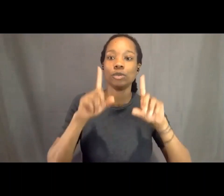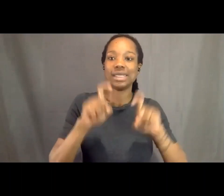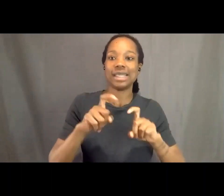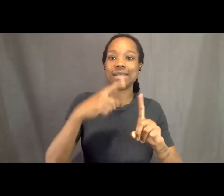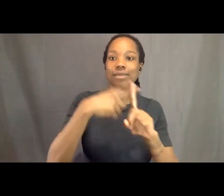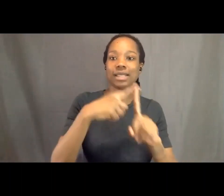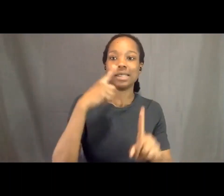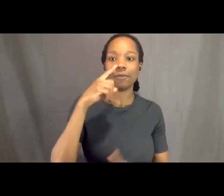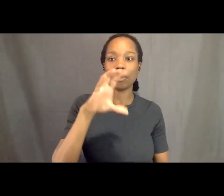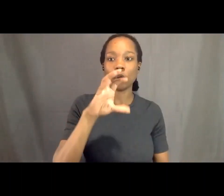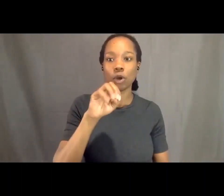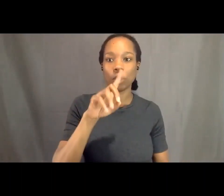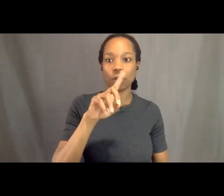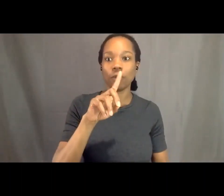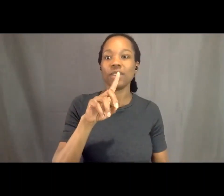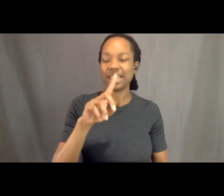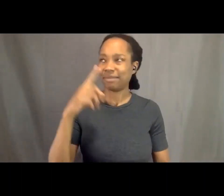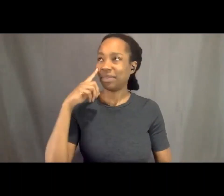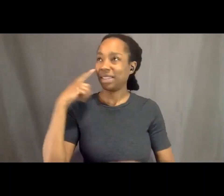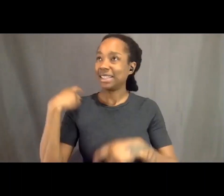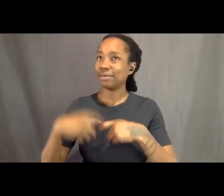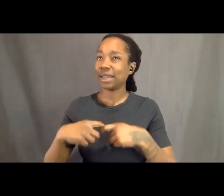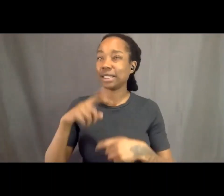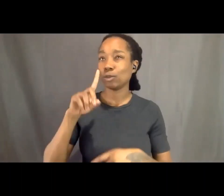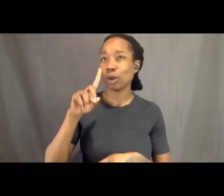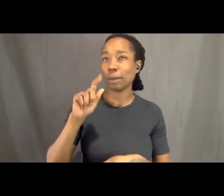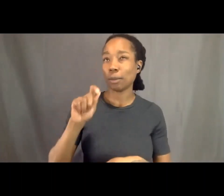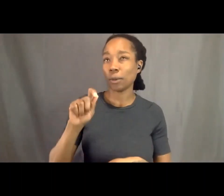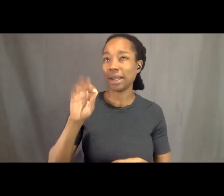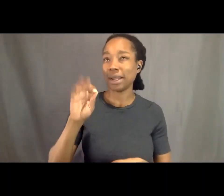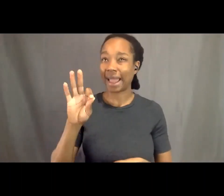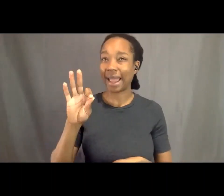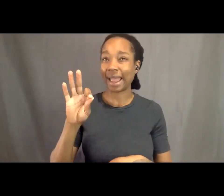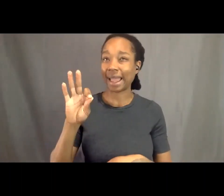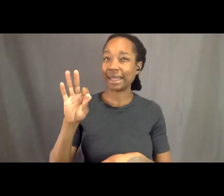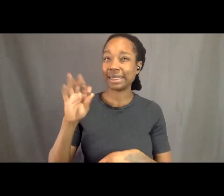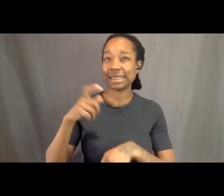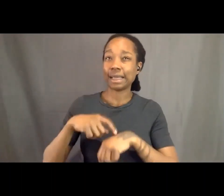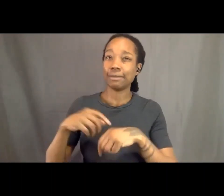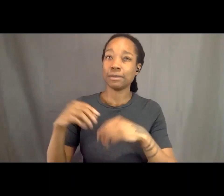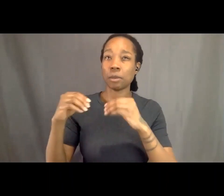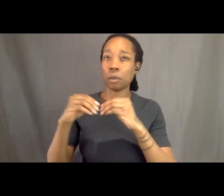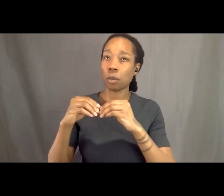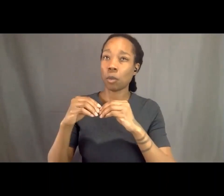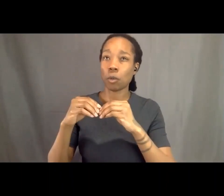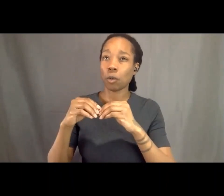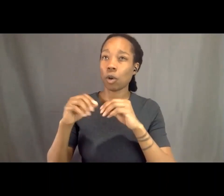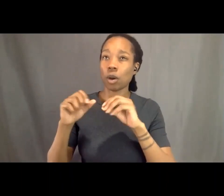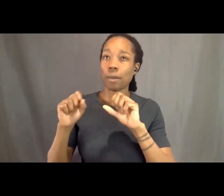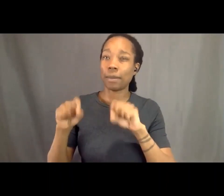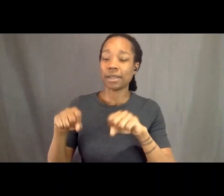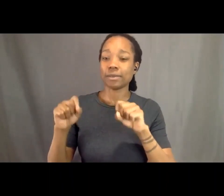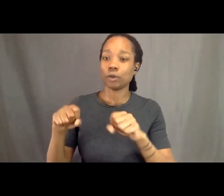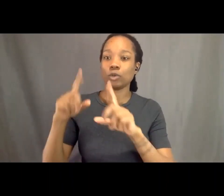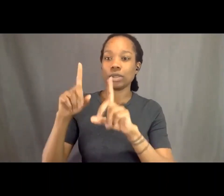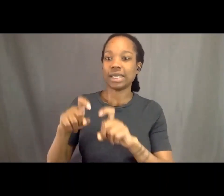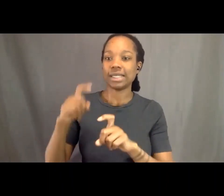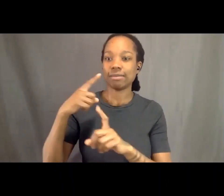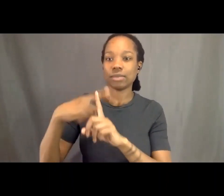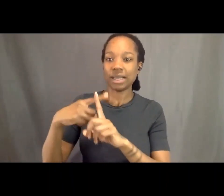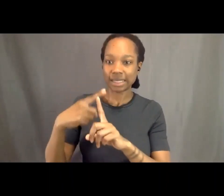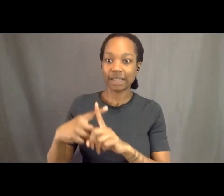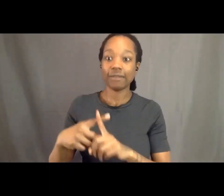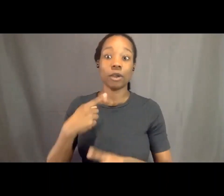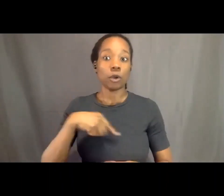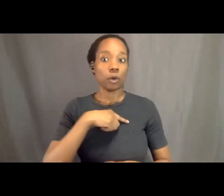are 1.9 times more likely. And we saw the numbers that says they're more like, who's more likely to die